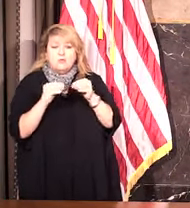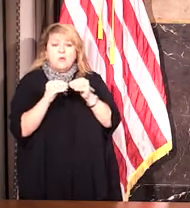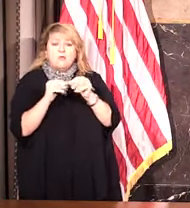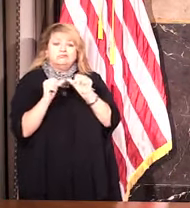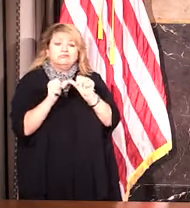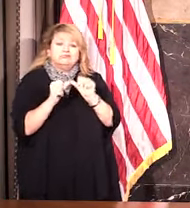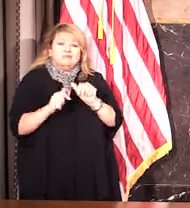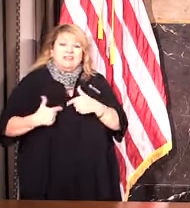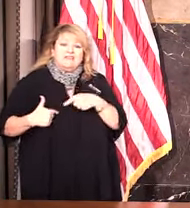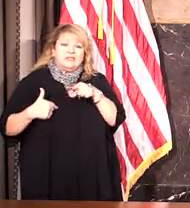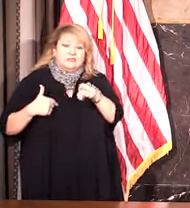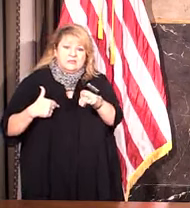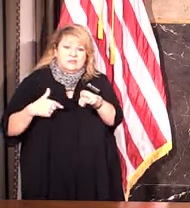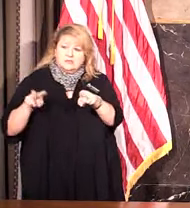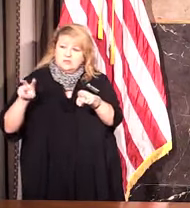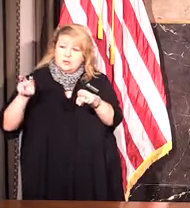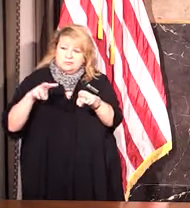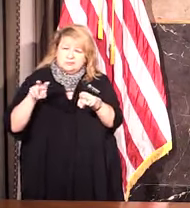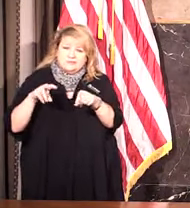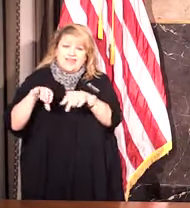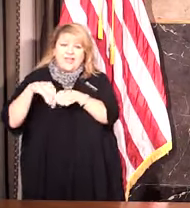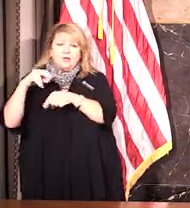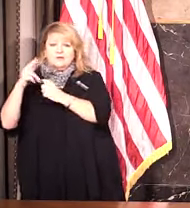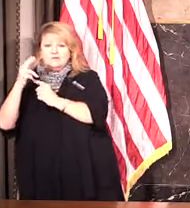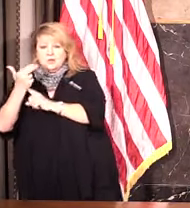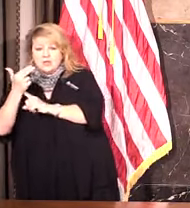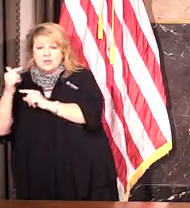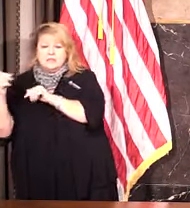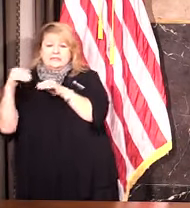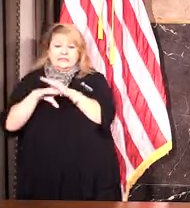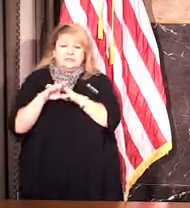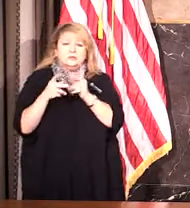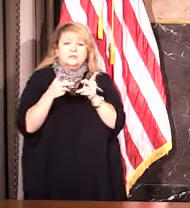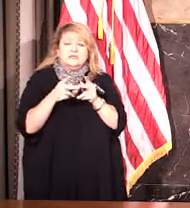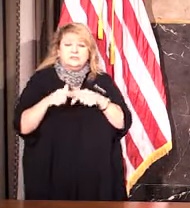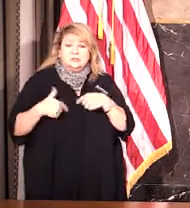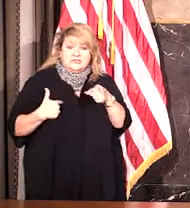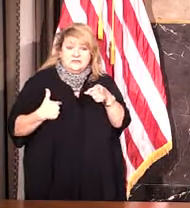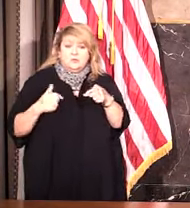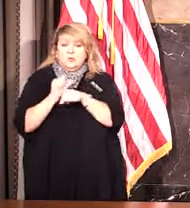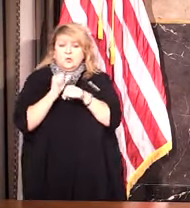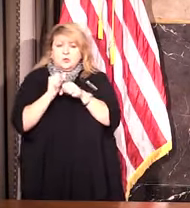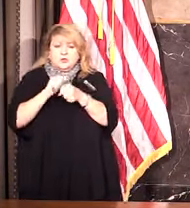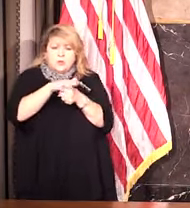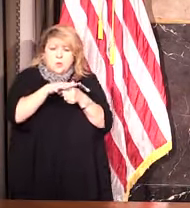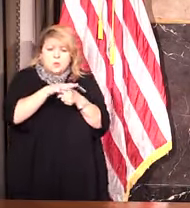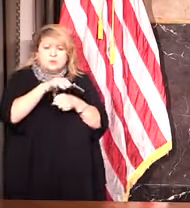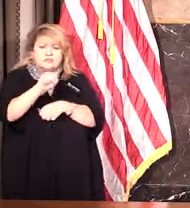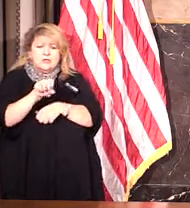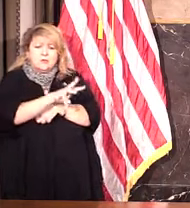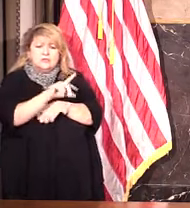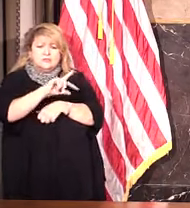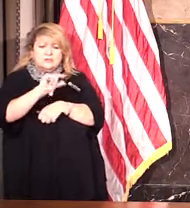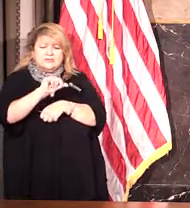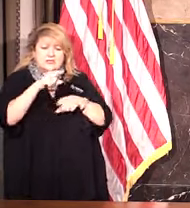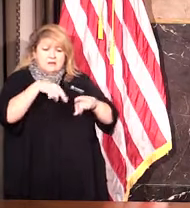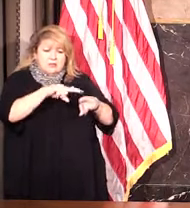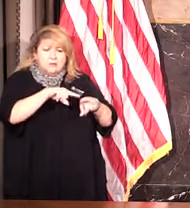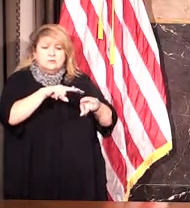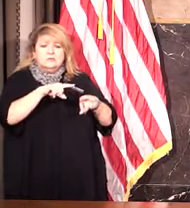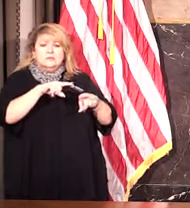sustainable housing, and we're working really hard with all the local officials over in southwest Louisiana, principally at this